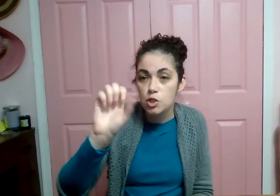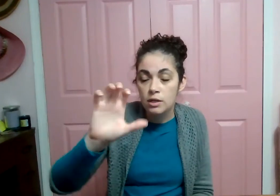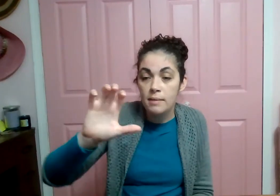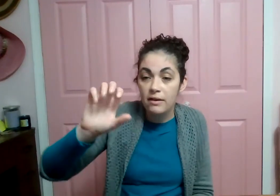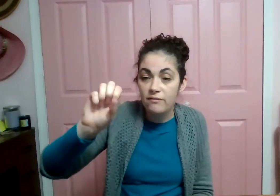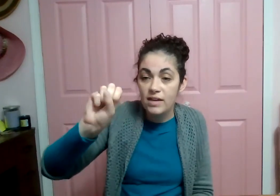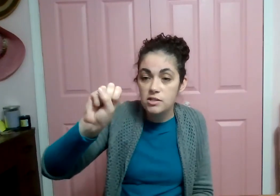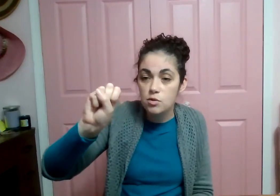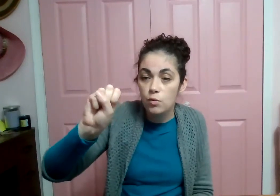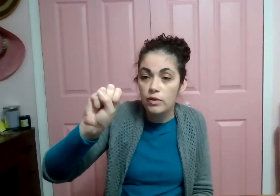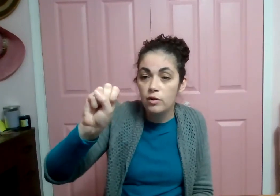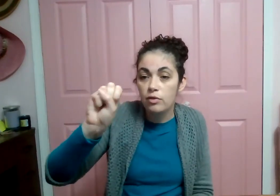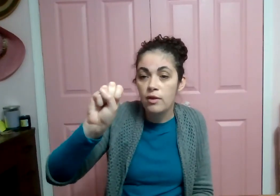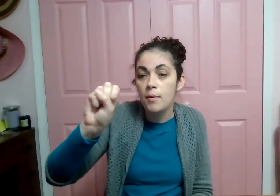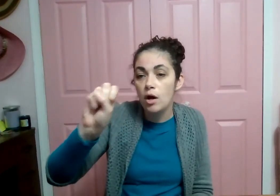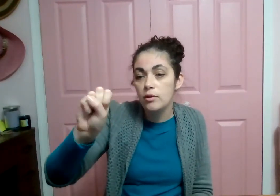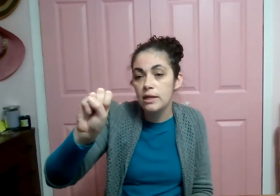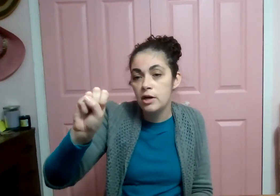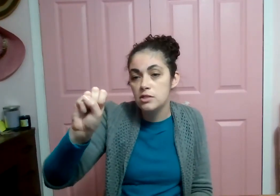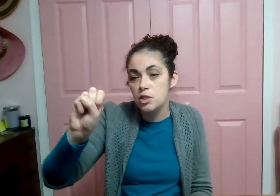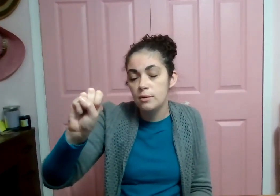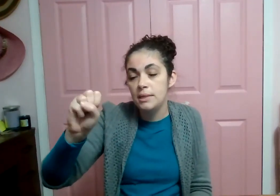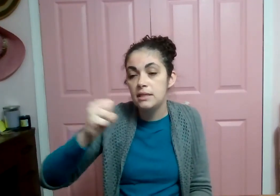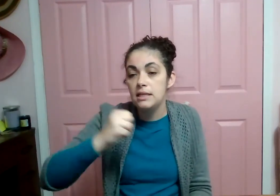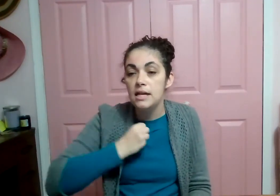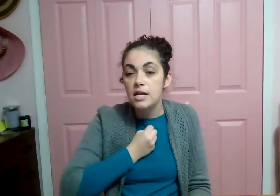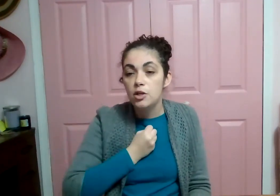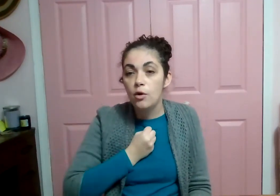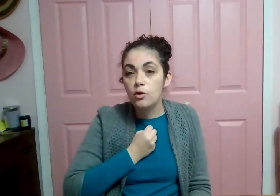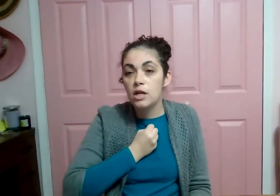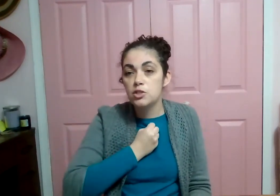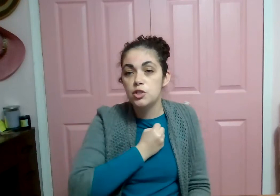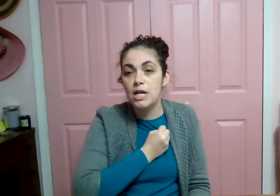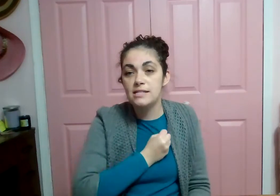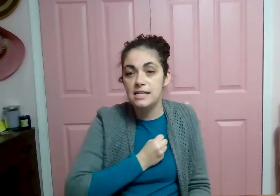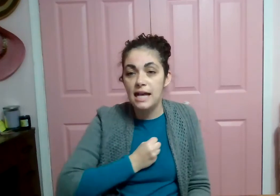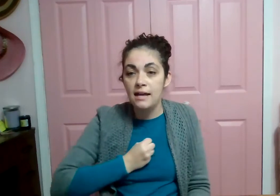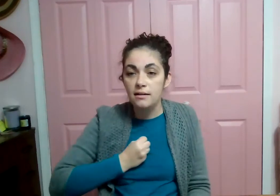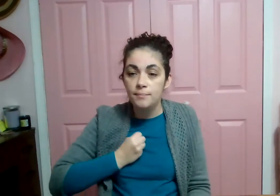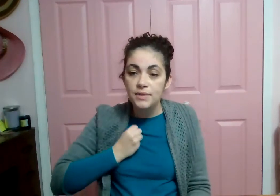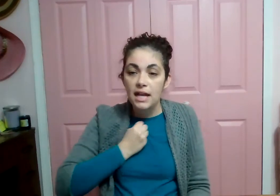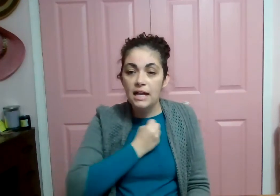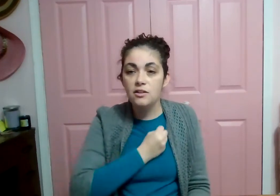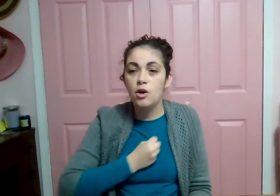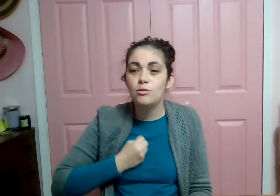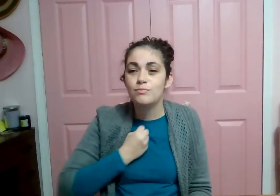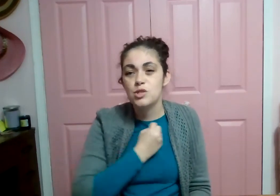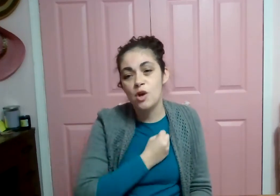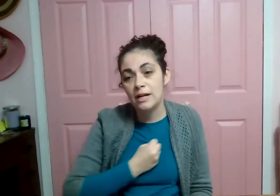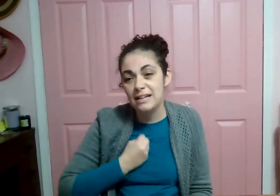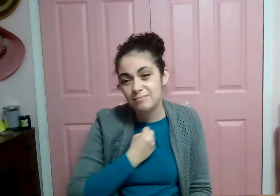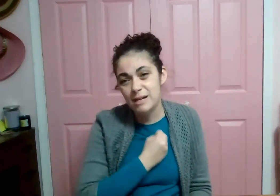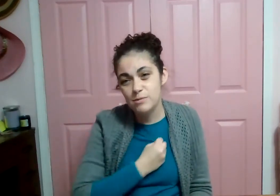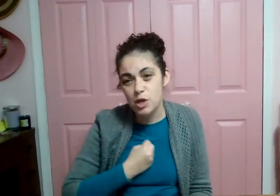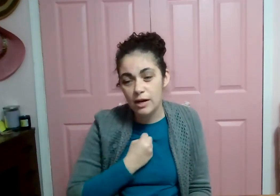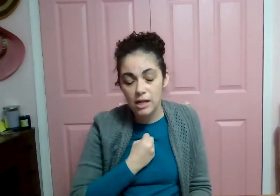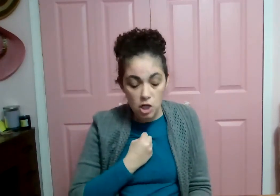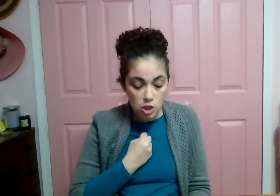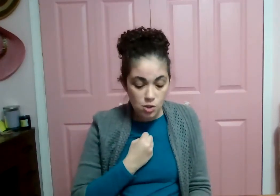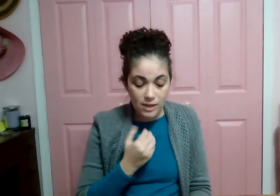you're going to make a fist with your thumb all the way across to your pinky, go across your chest again, and go sorry. I'm sorry. So we